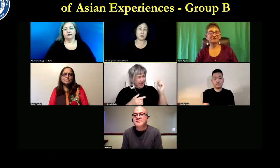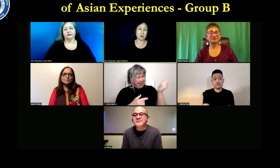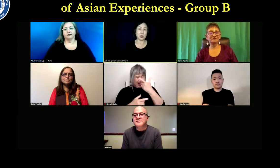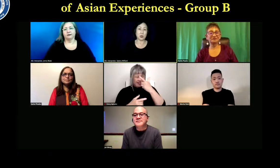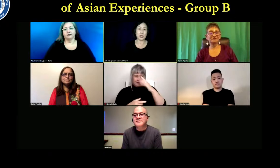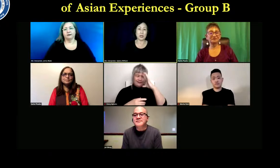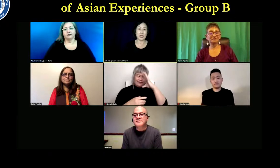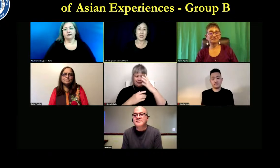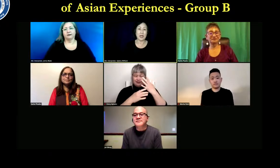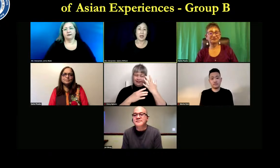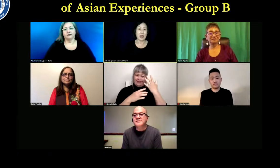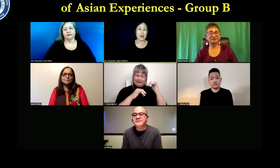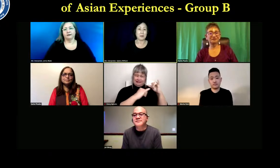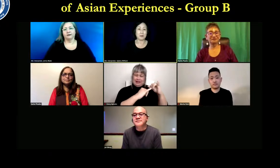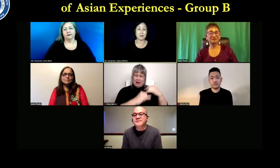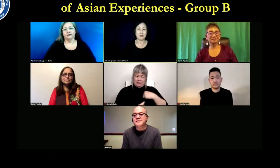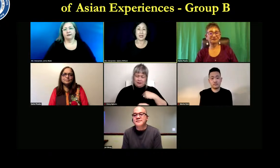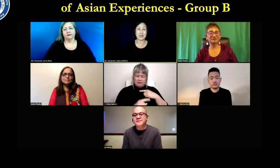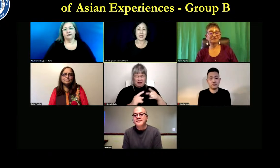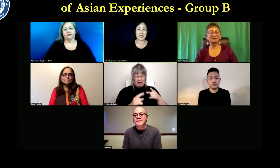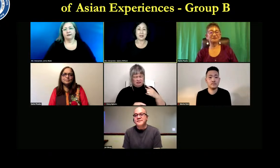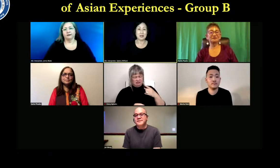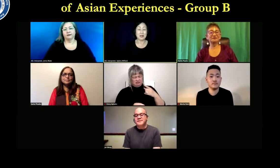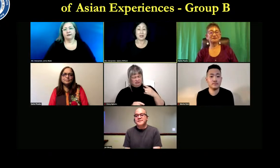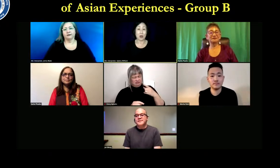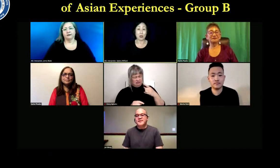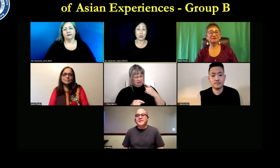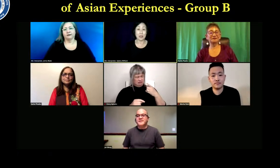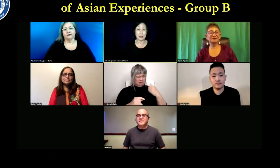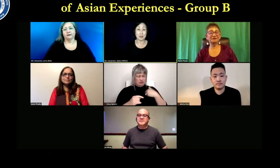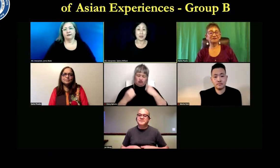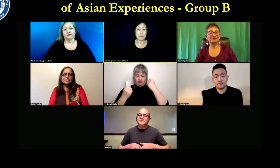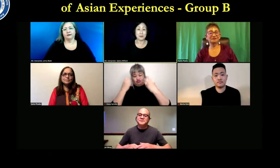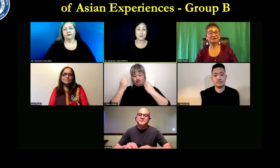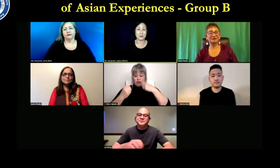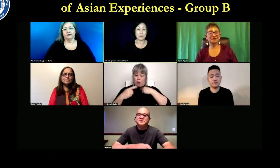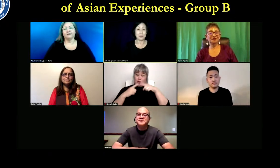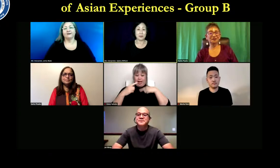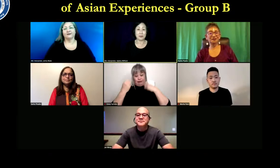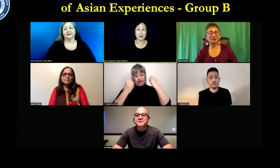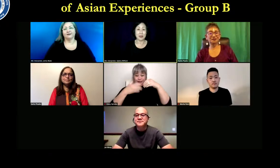four times or so. And again, they all looked like me.